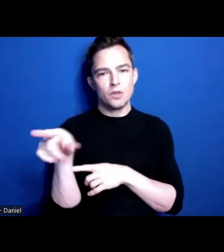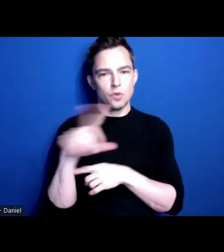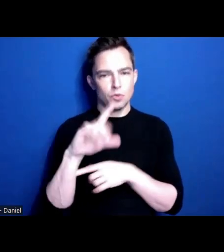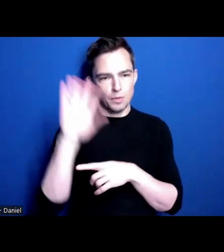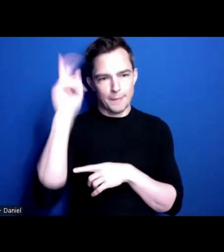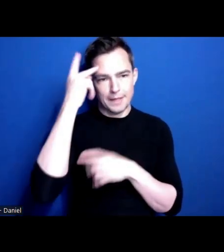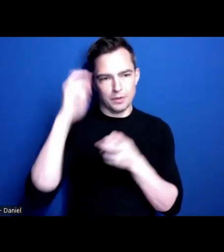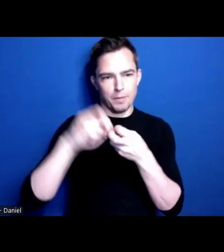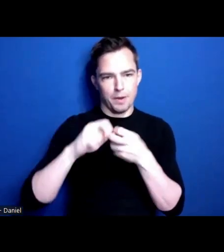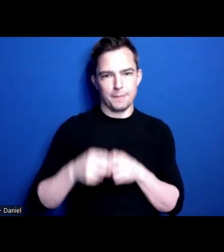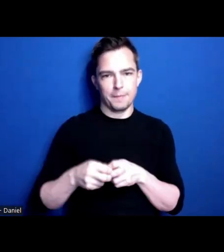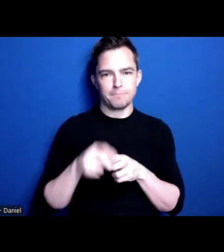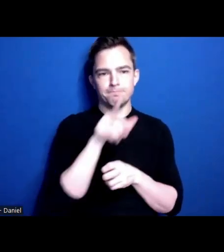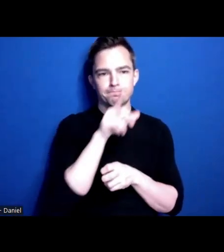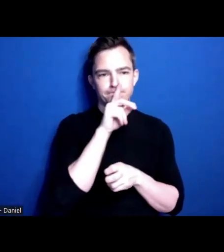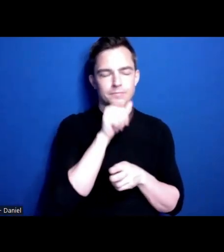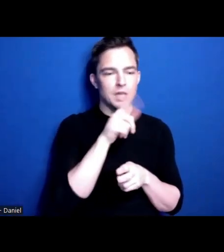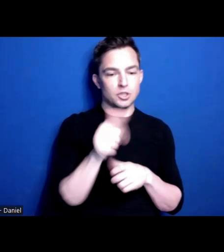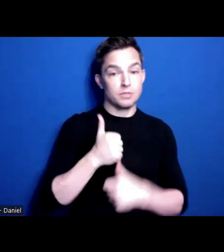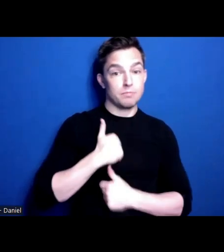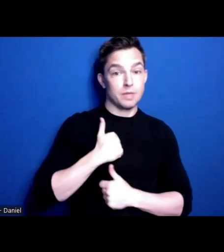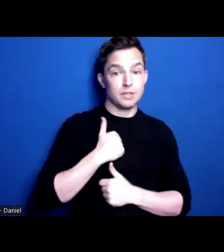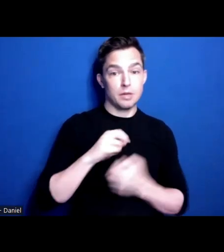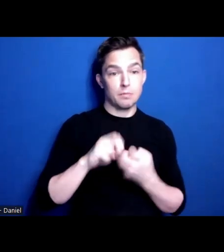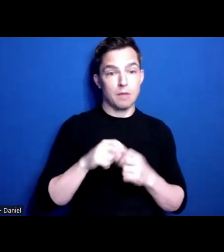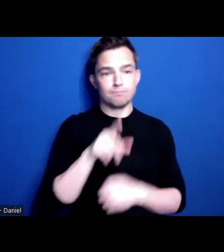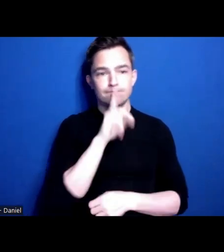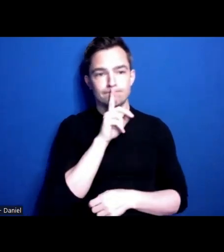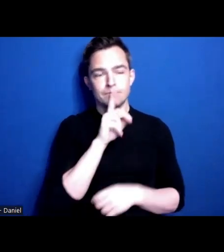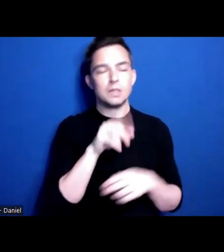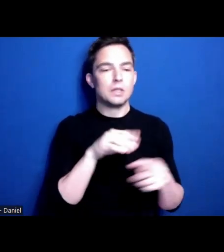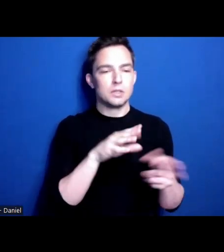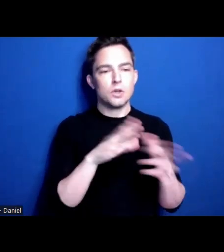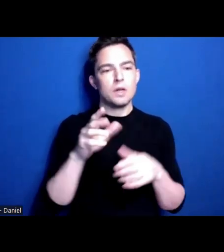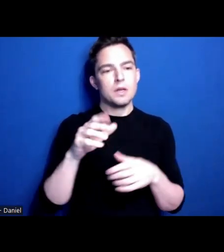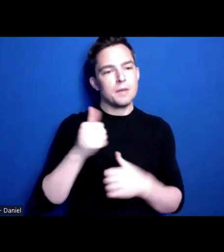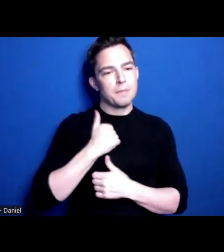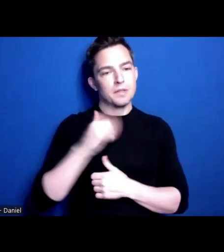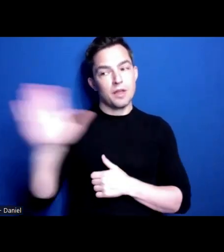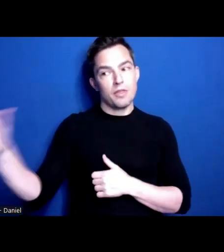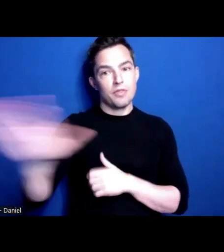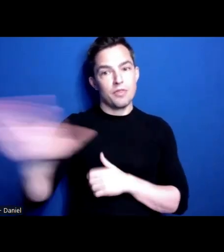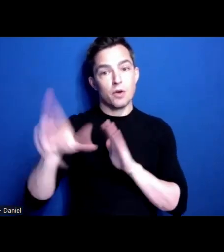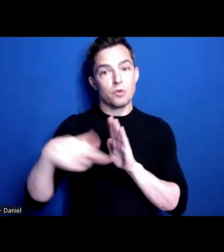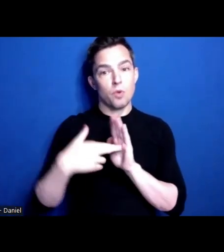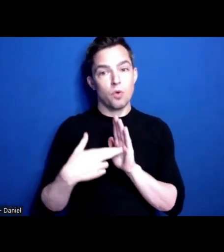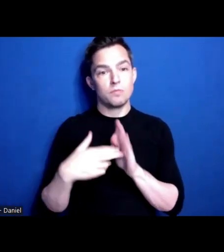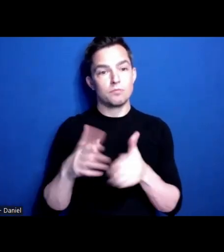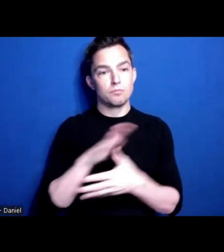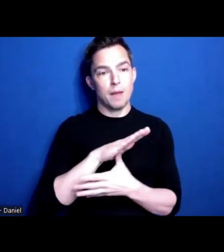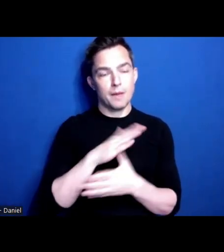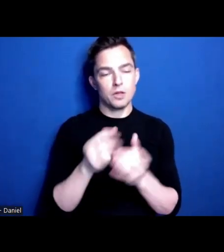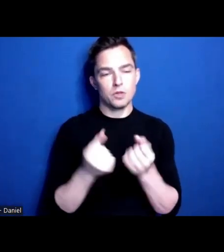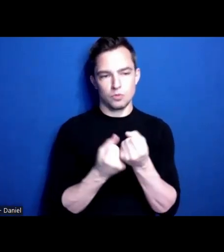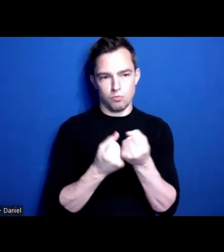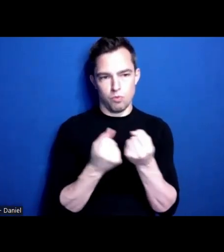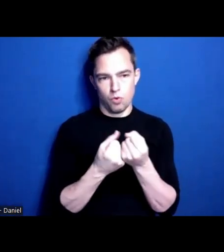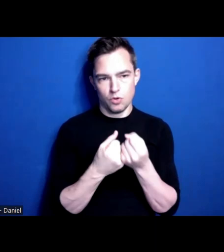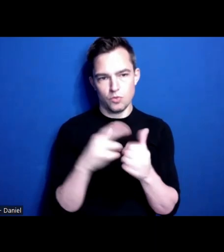problems, not solely military problems. Hence, the military's role is actually primarily a supportive one.